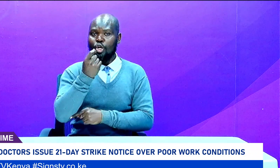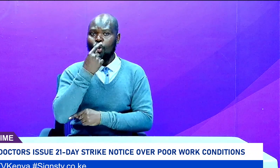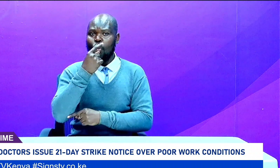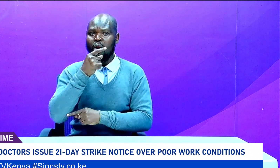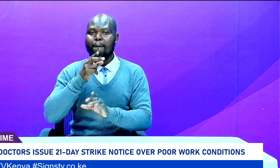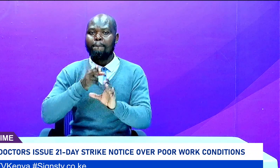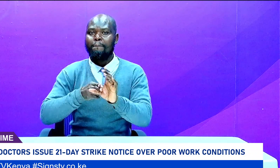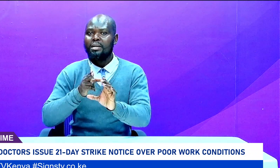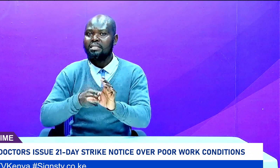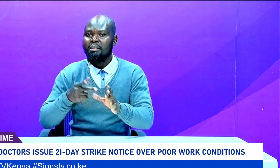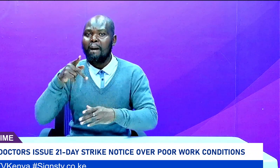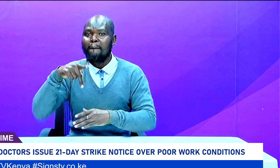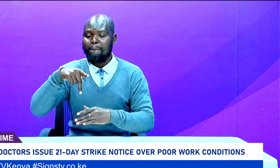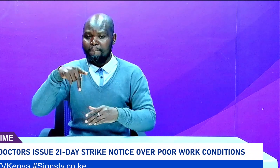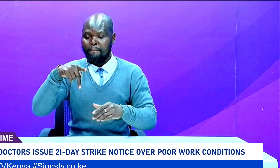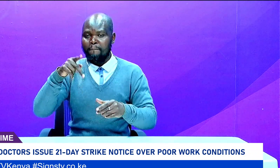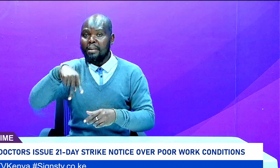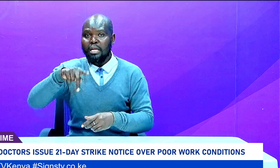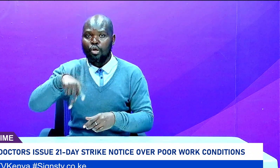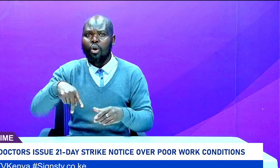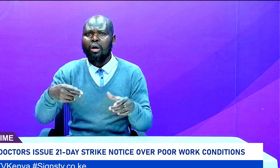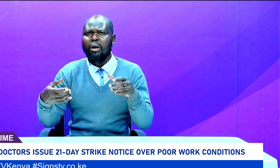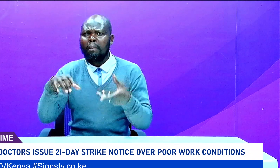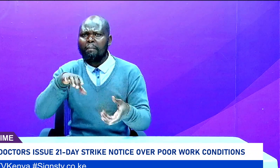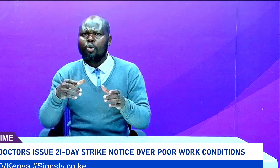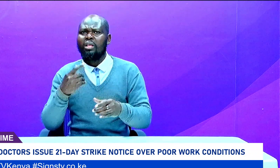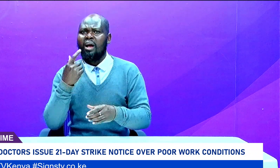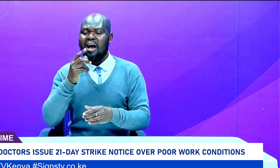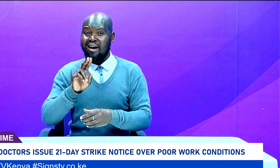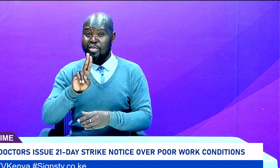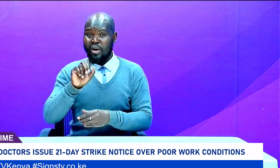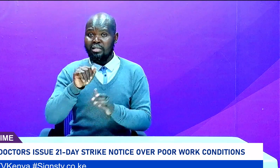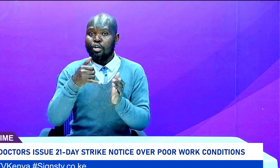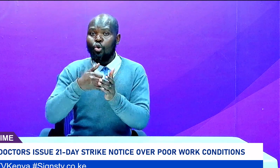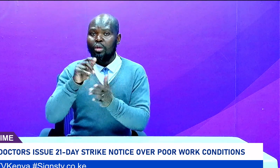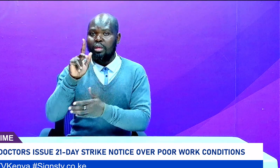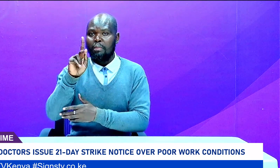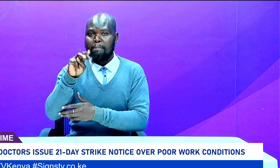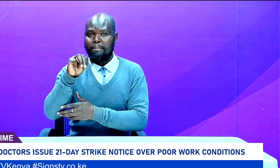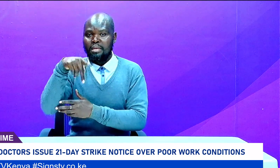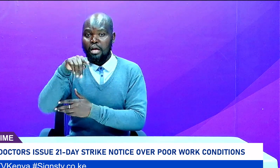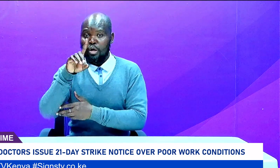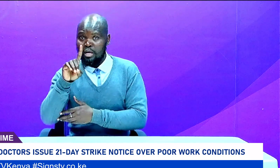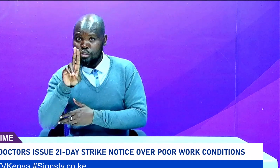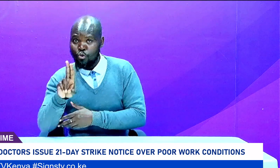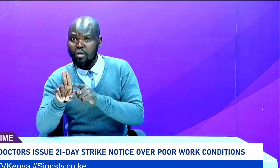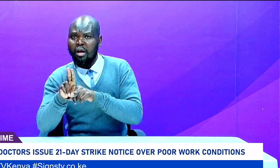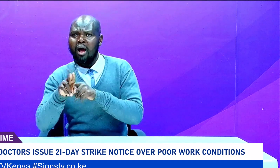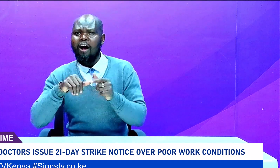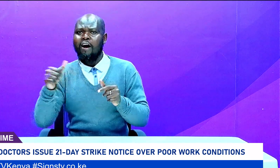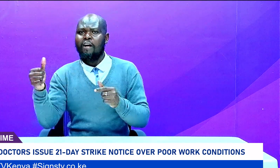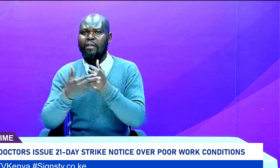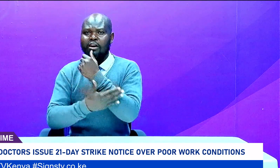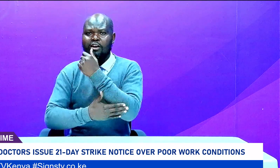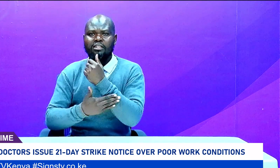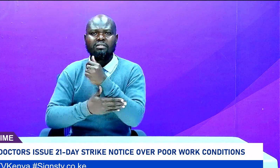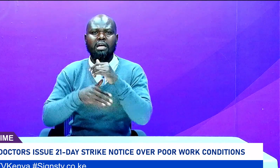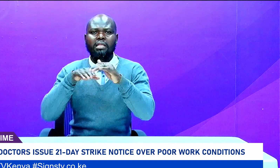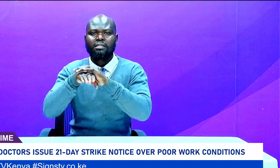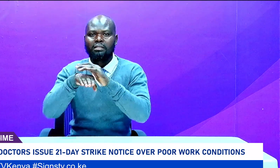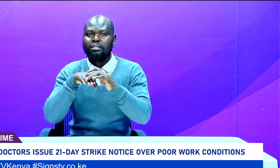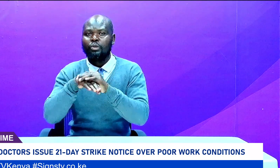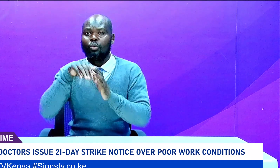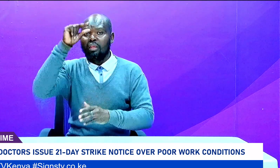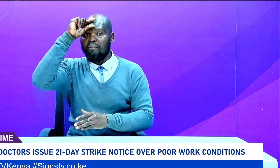could paralyze medical services across the county. The Kenya Medical Practitioners, Pharmacists and Dentists